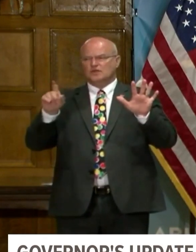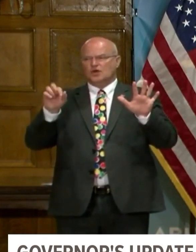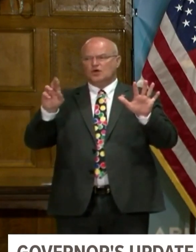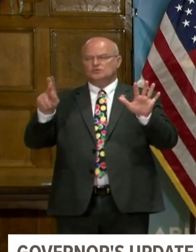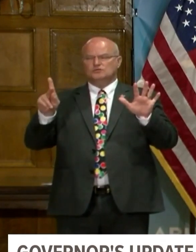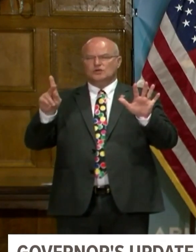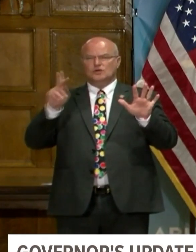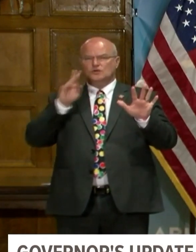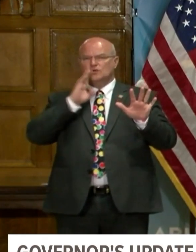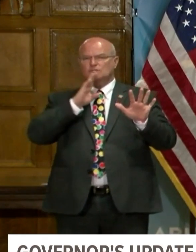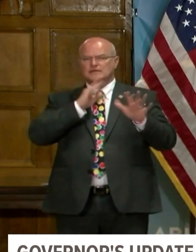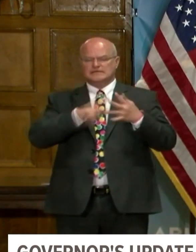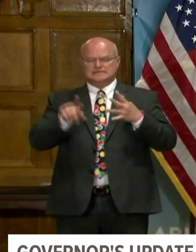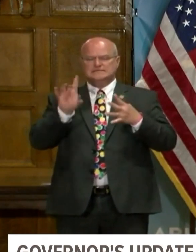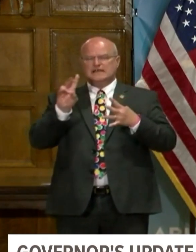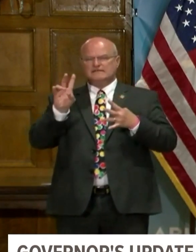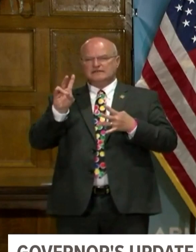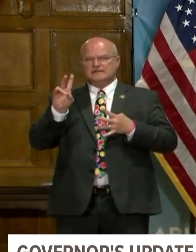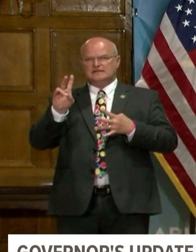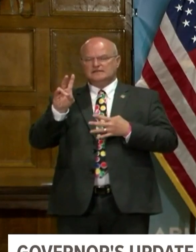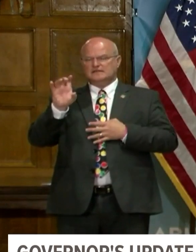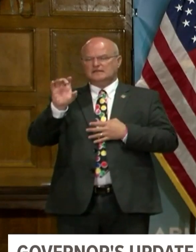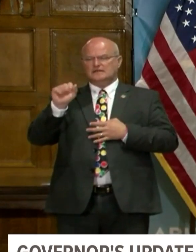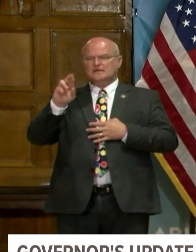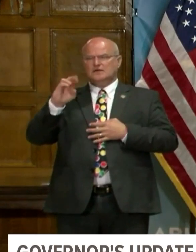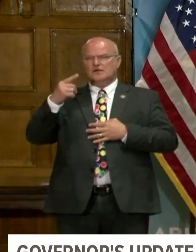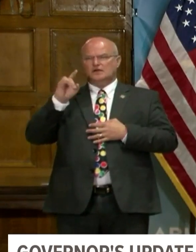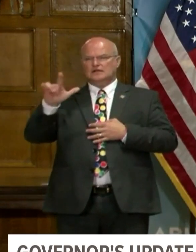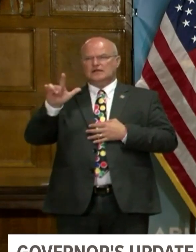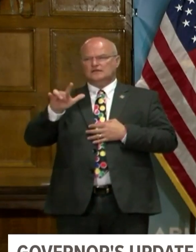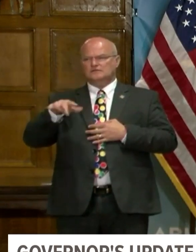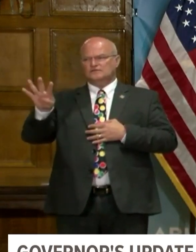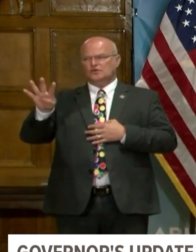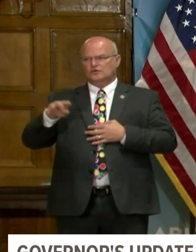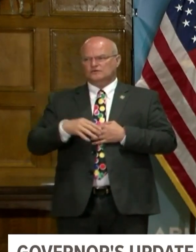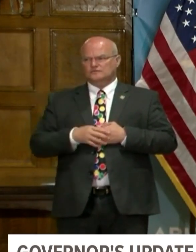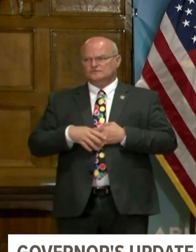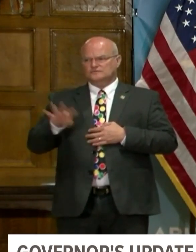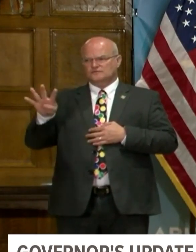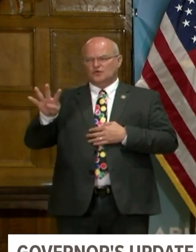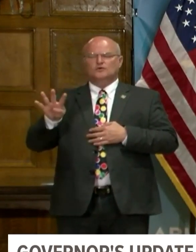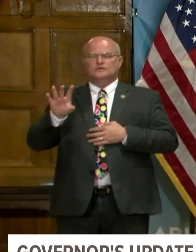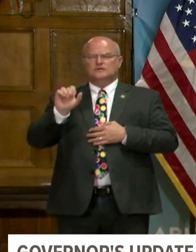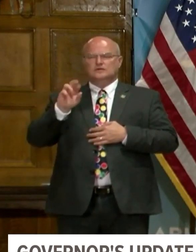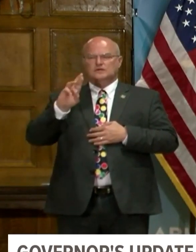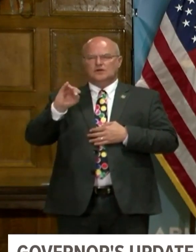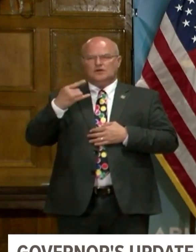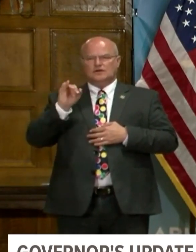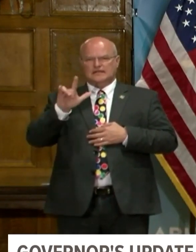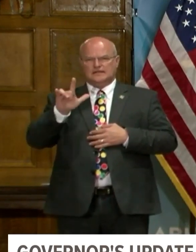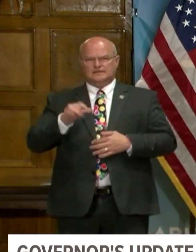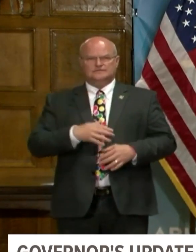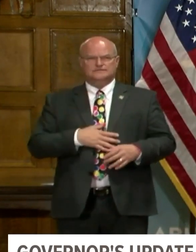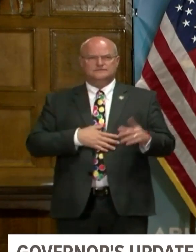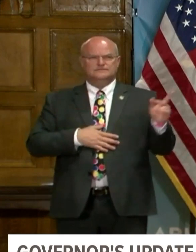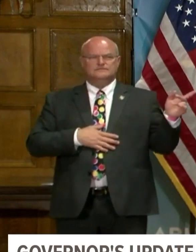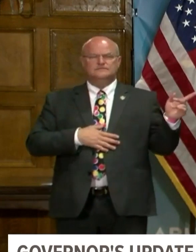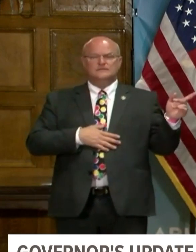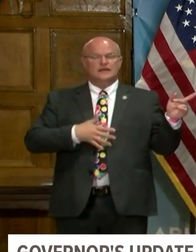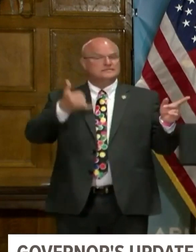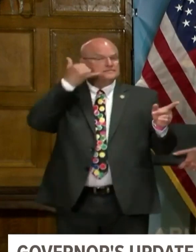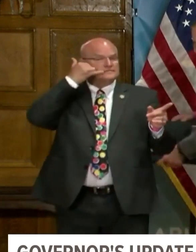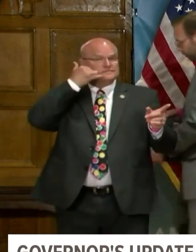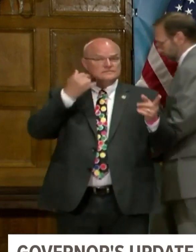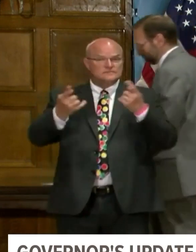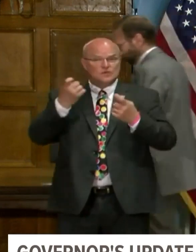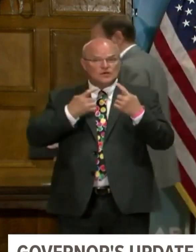be? Ozark was 7. Cargill was 4. 4 in Cargill. All right, let's go